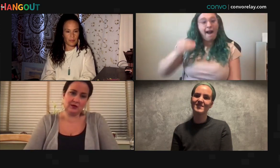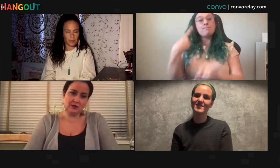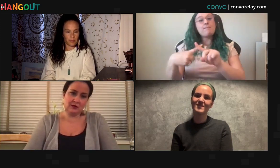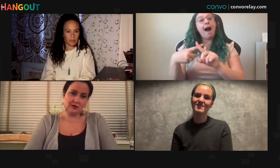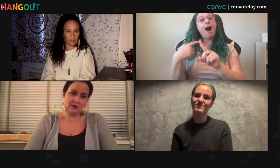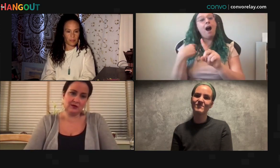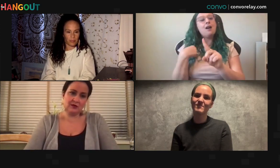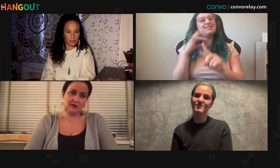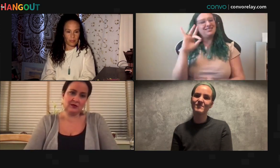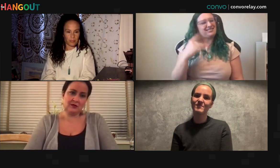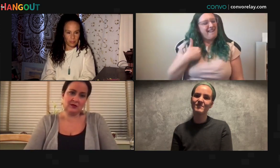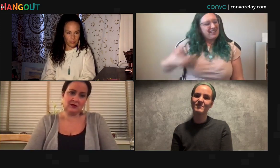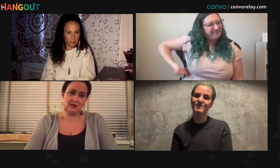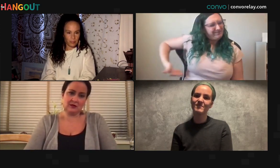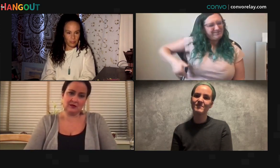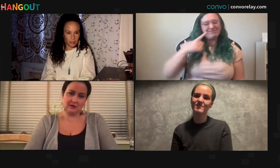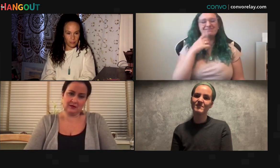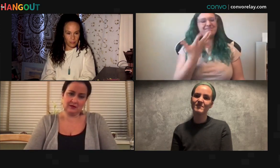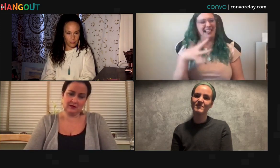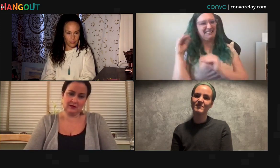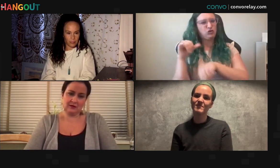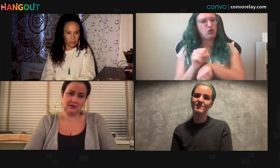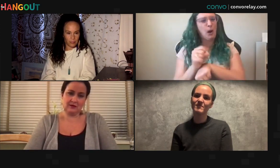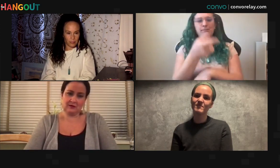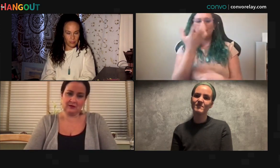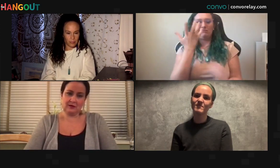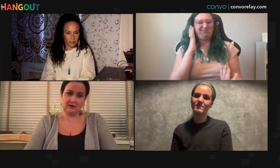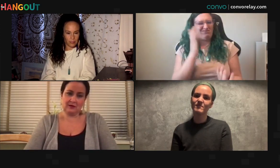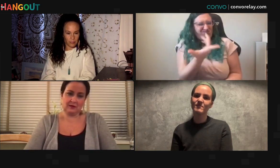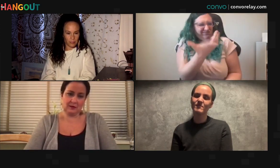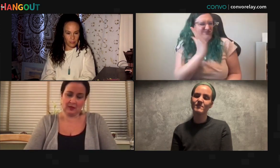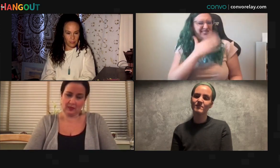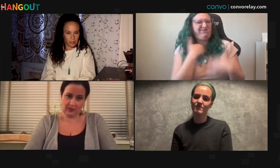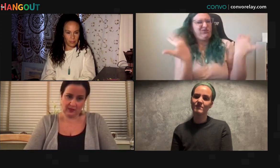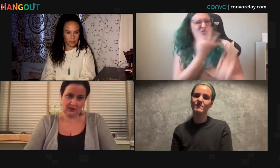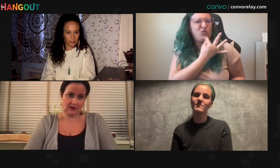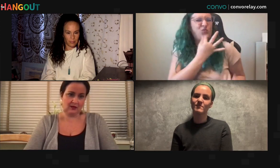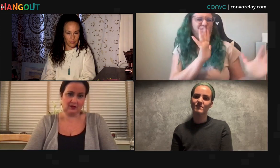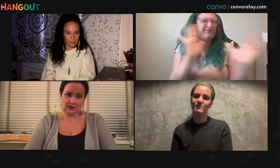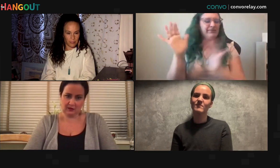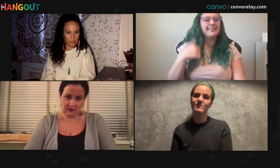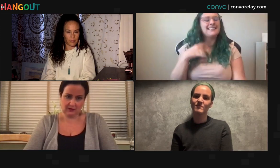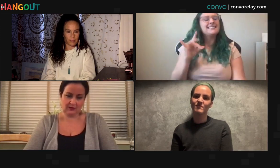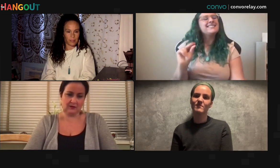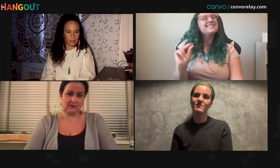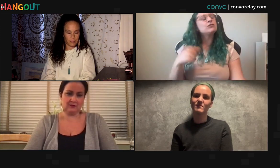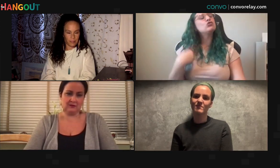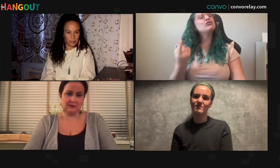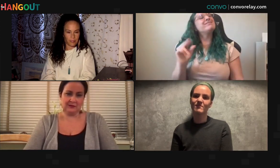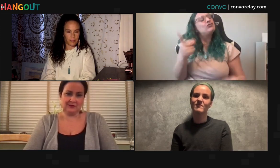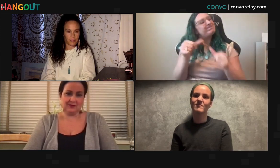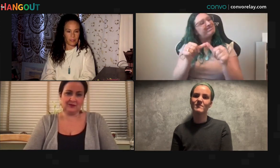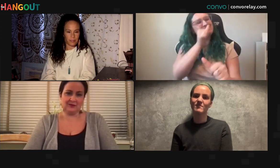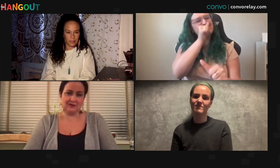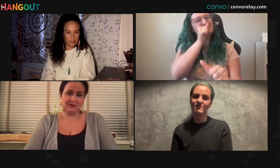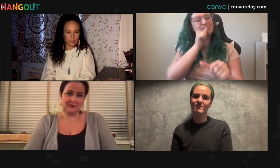autoimmune Mm. flare up, and I couldn't even walk, and my body was telling me that you need to leave this job, and I